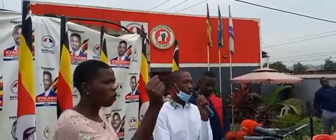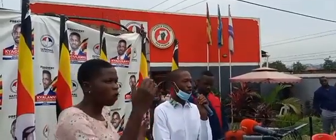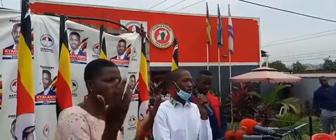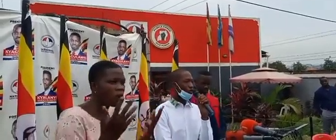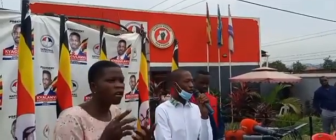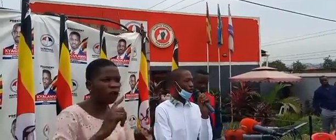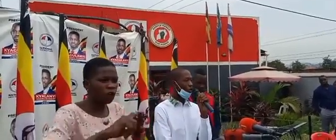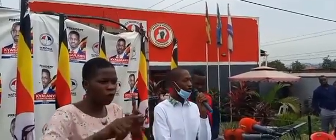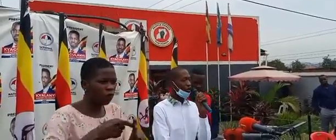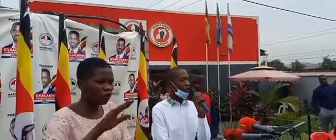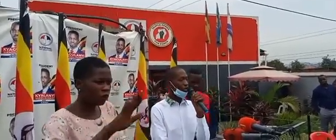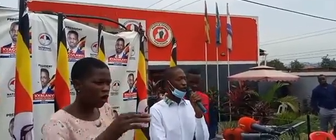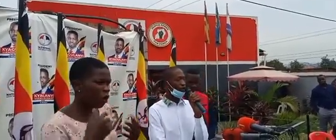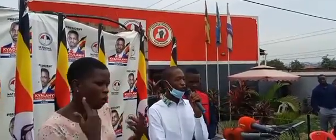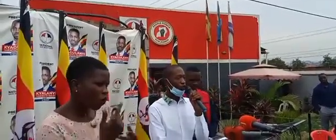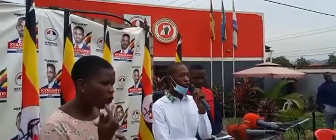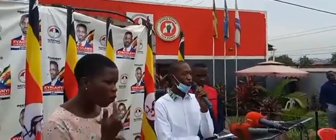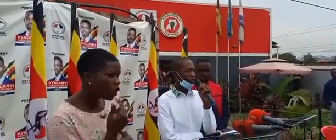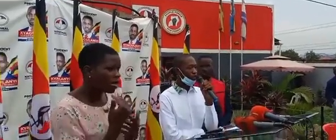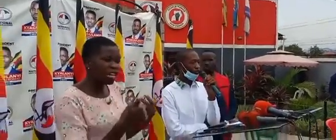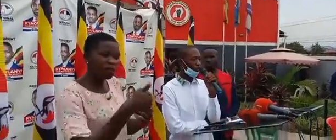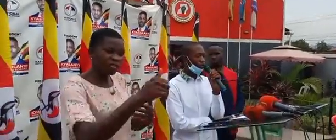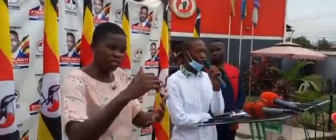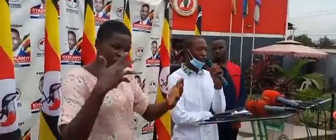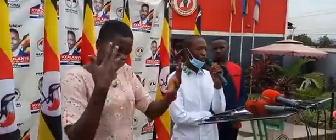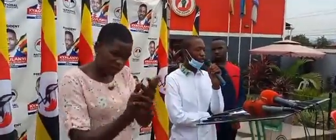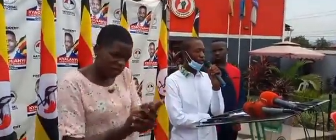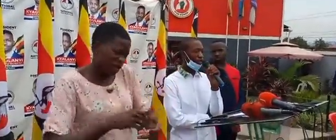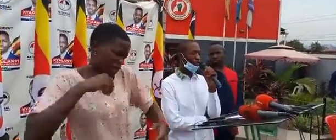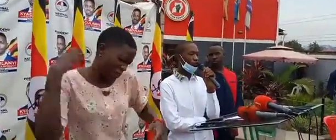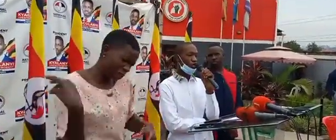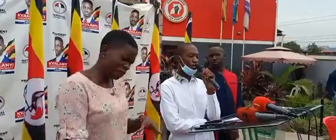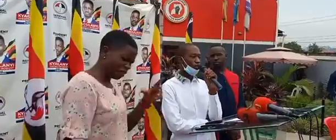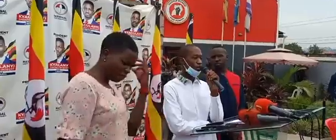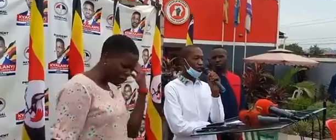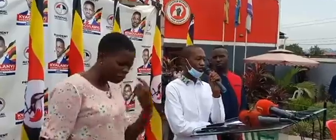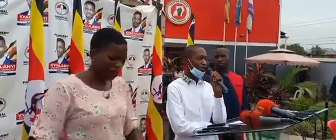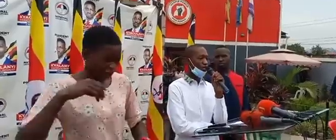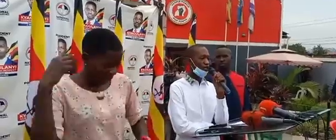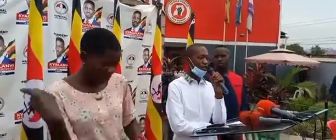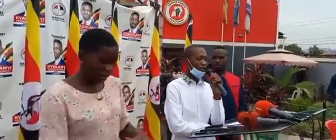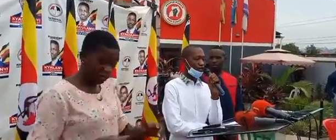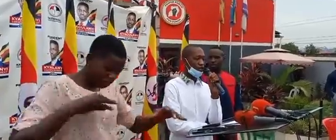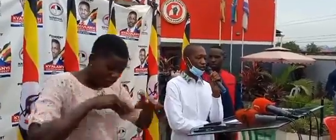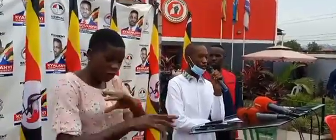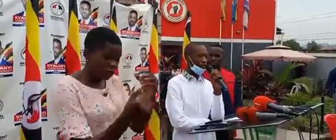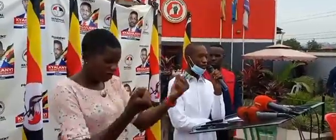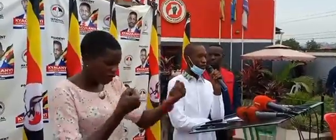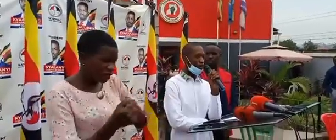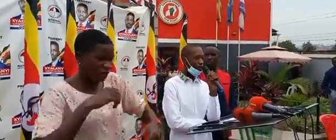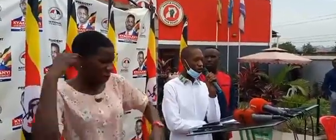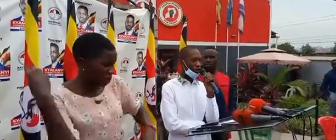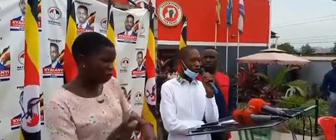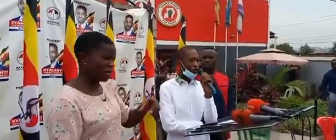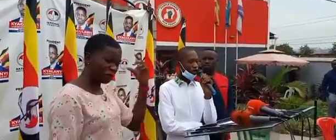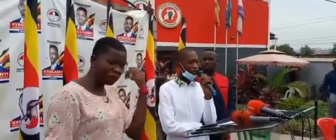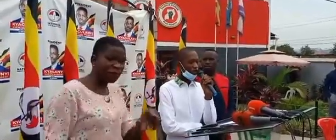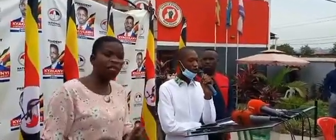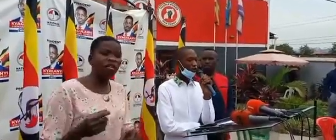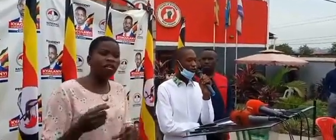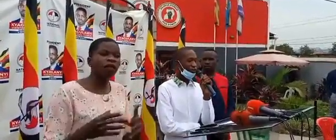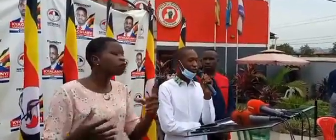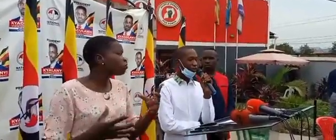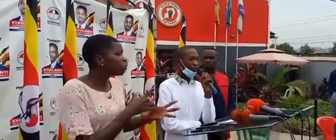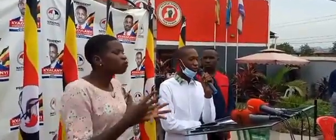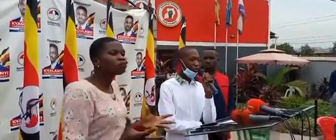munno so kati bakwata ne bakuba ne bakuteeka mu mmotoka eyo era ogenda otuuka nga tokyategeera nze bankwatirako